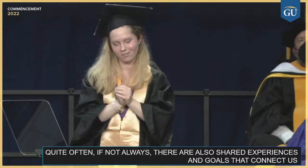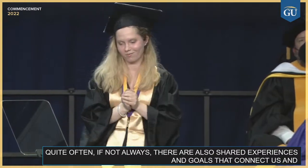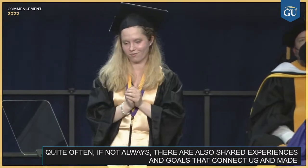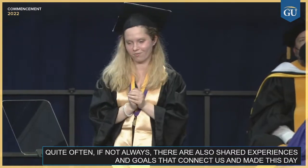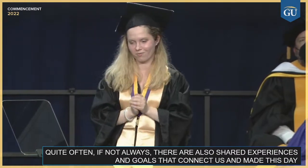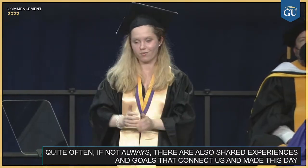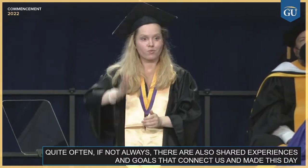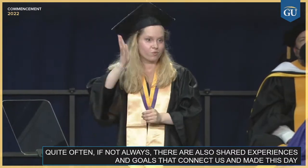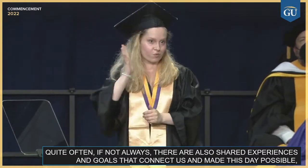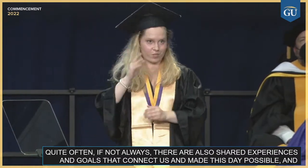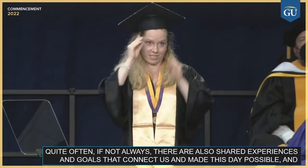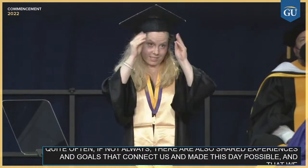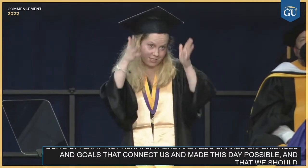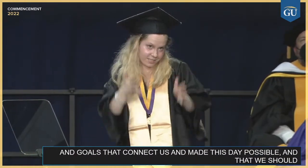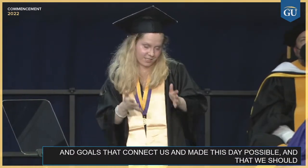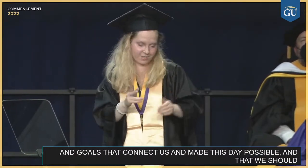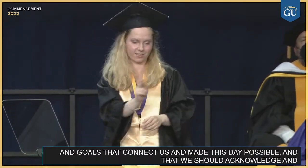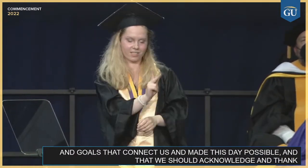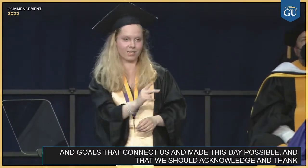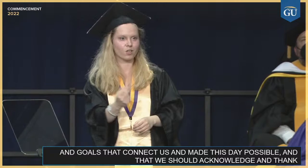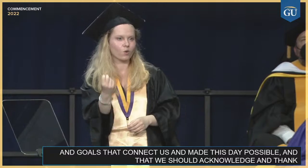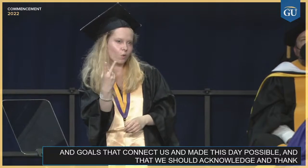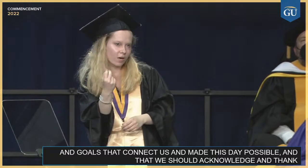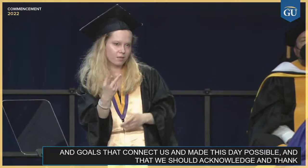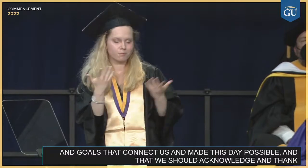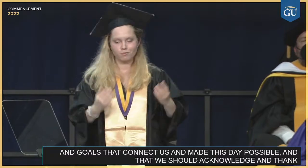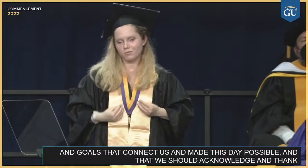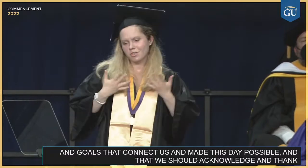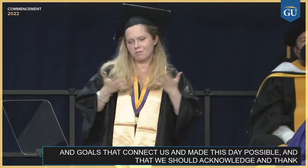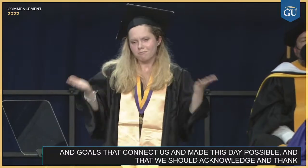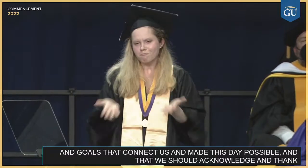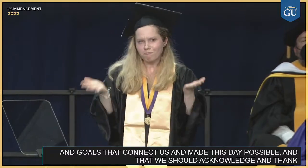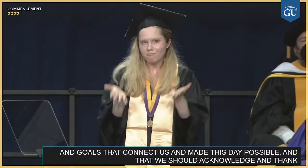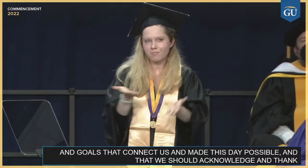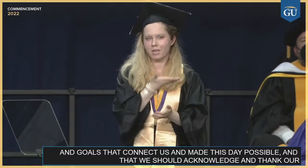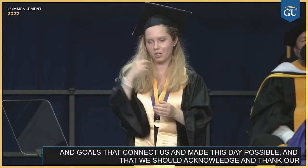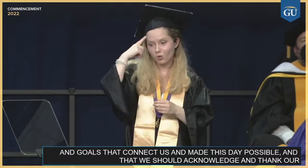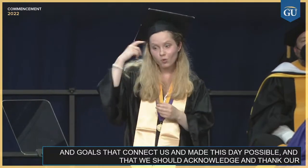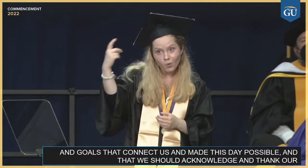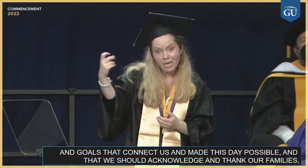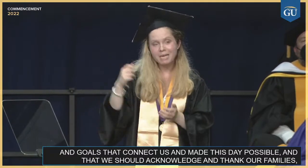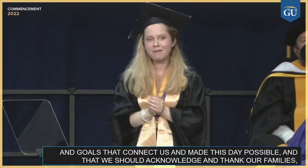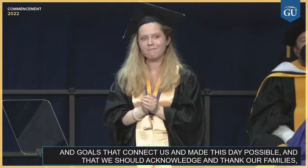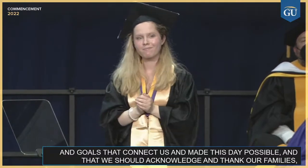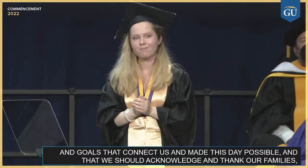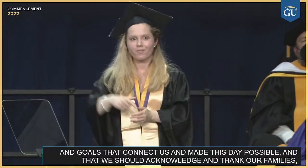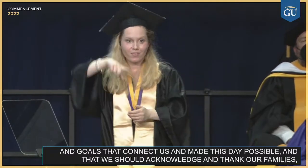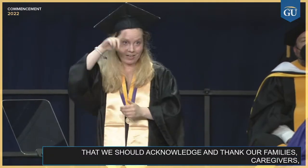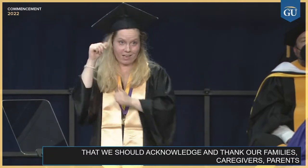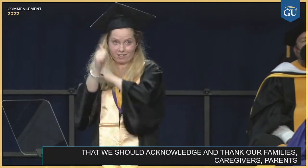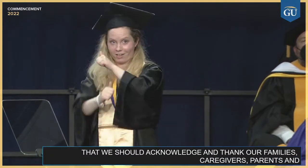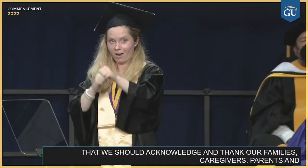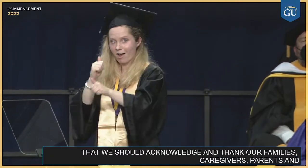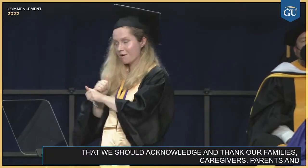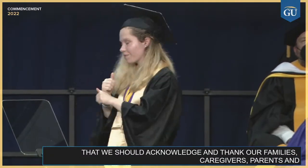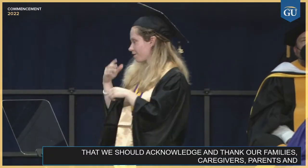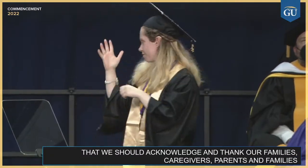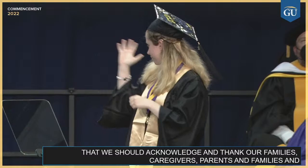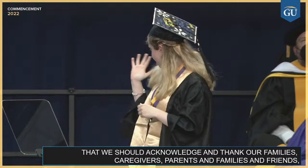families, caregivers, parents and families and friends, previous teachers that inspired and supported our dreams